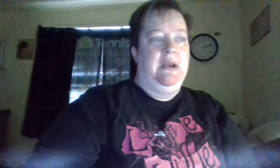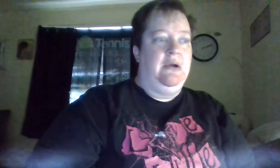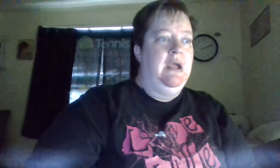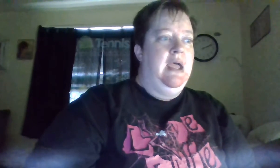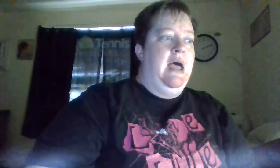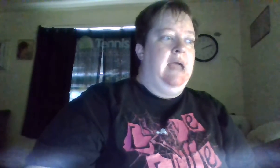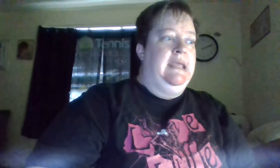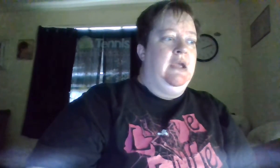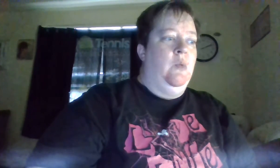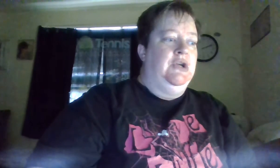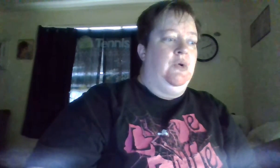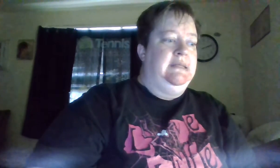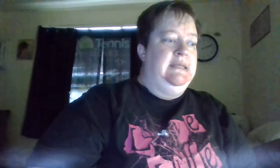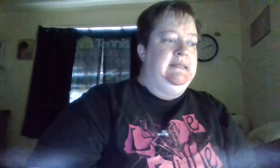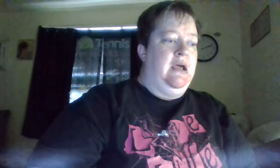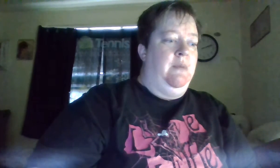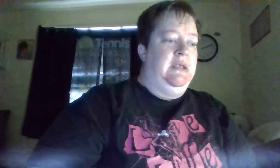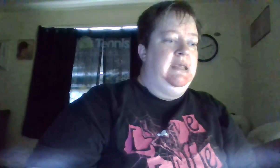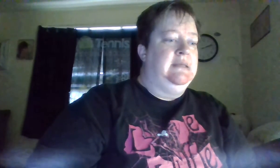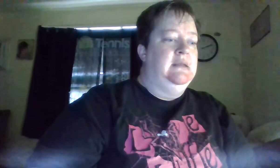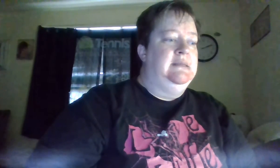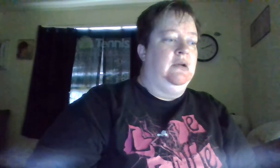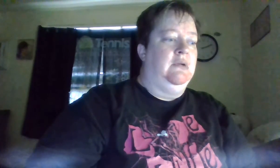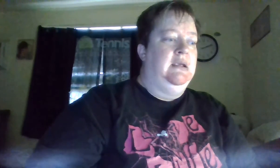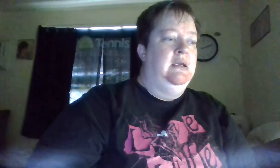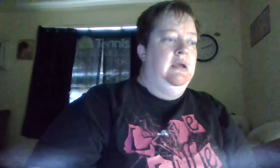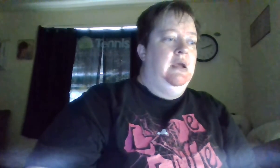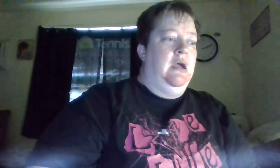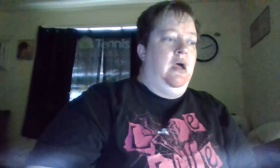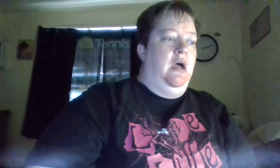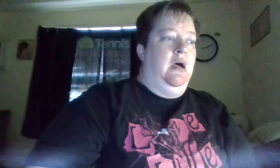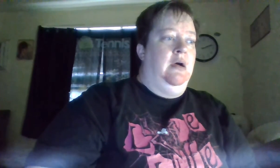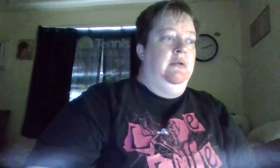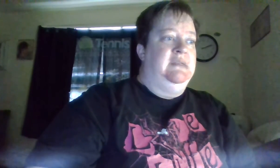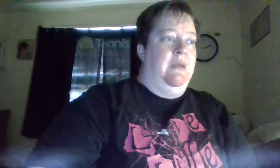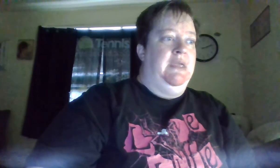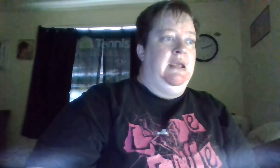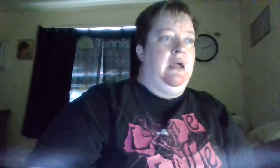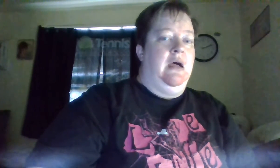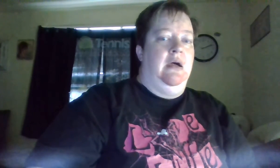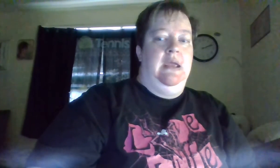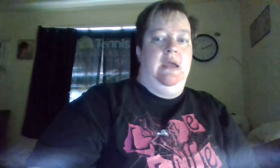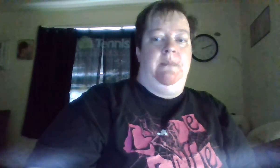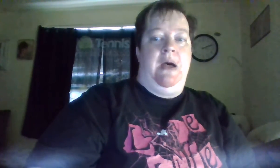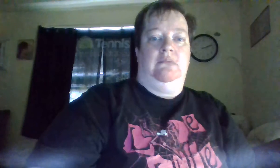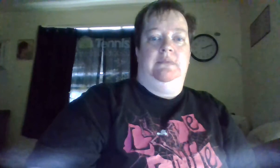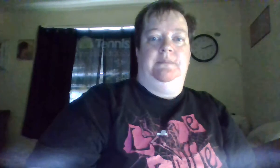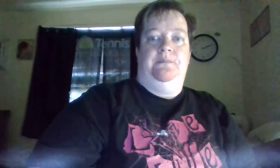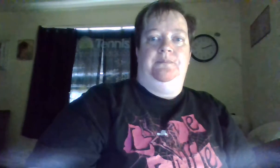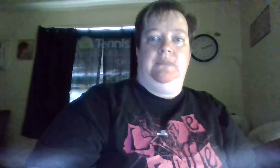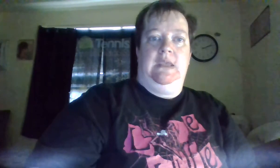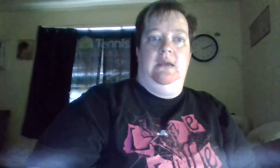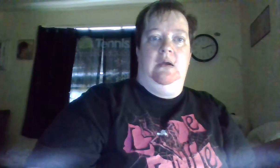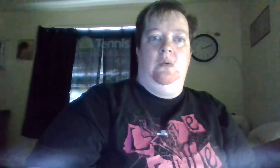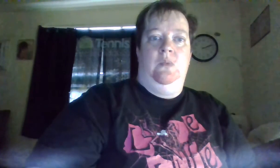prayer. I can't go into great detail, but he's considering something about when